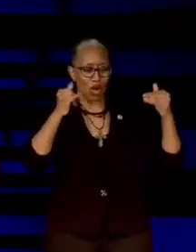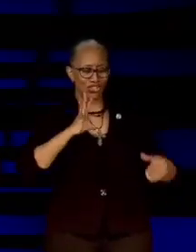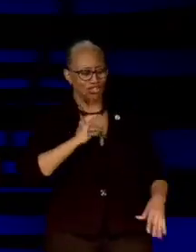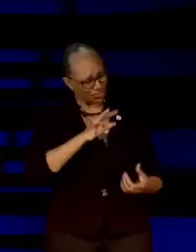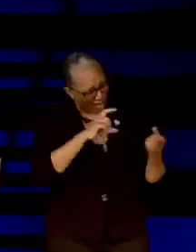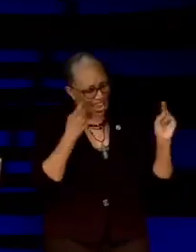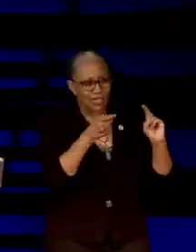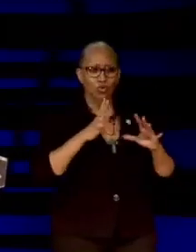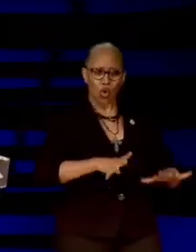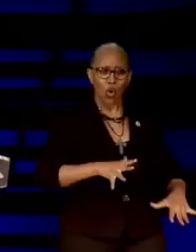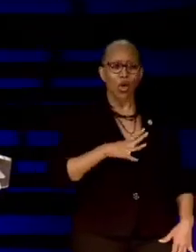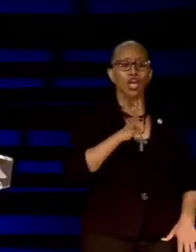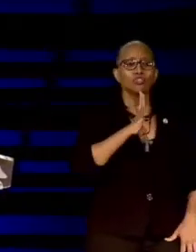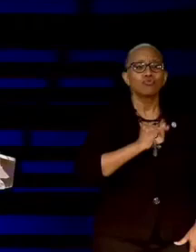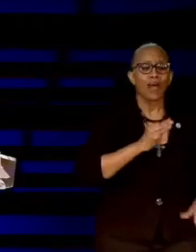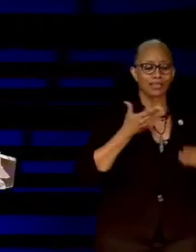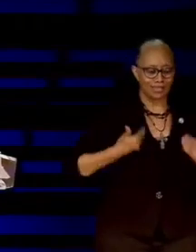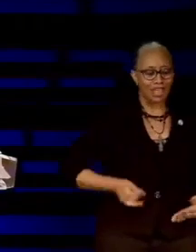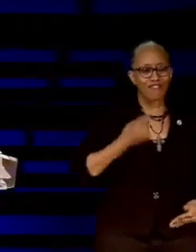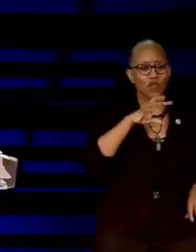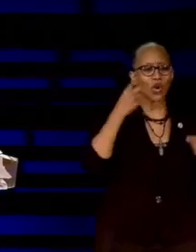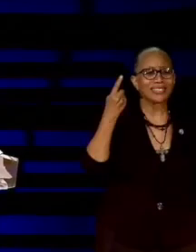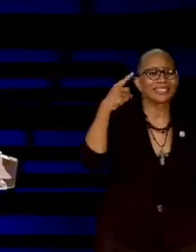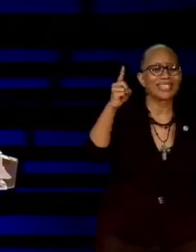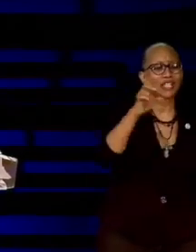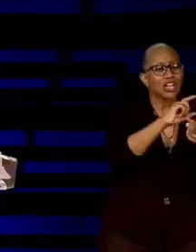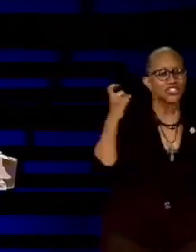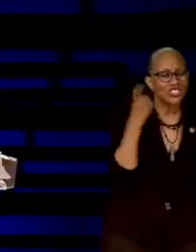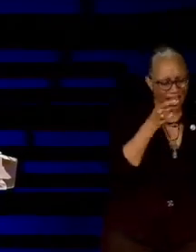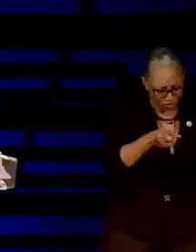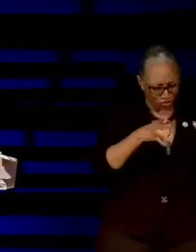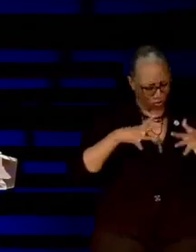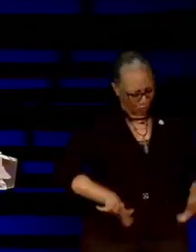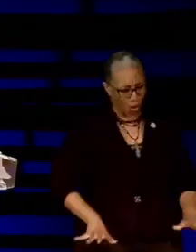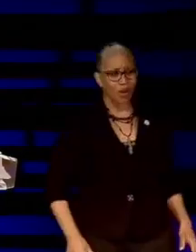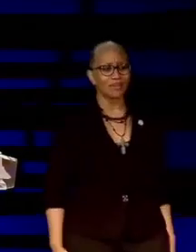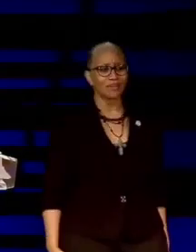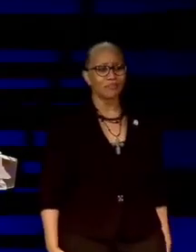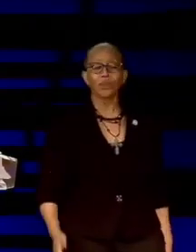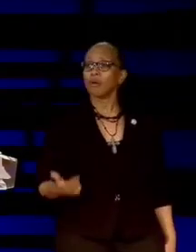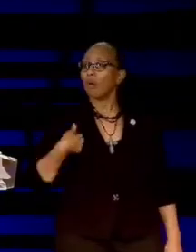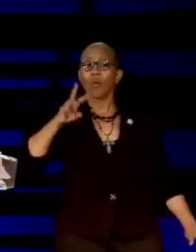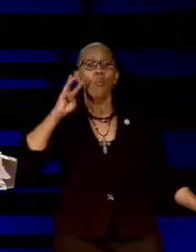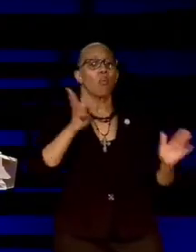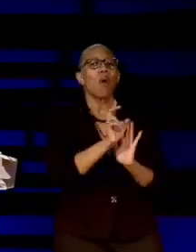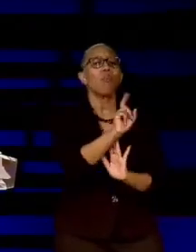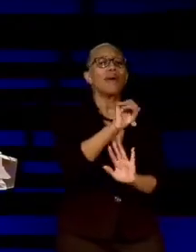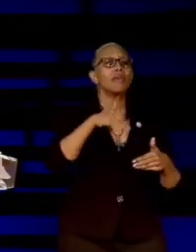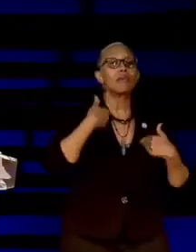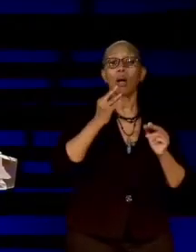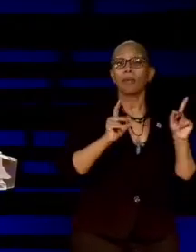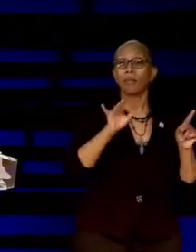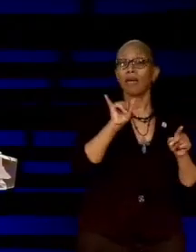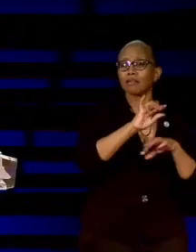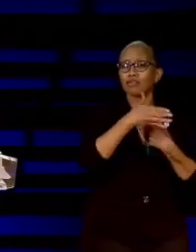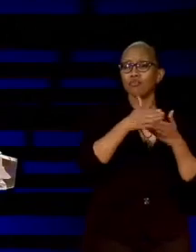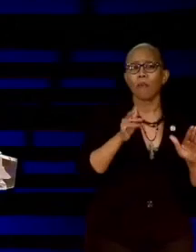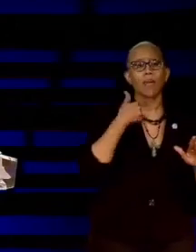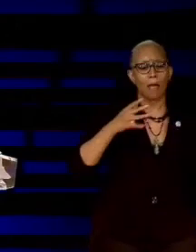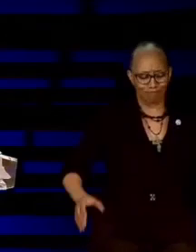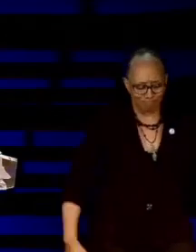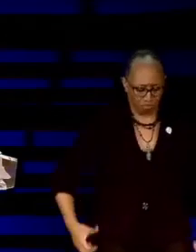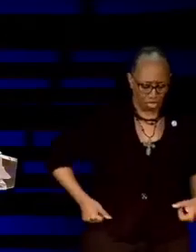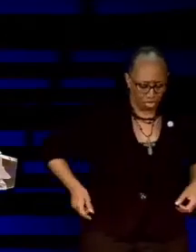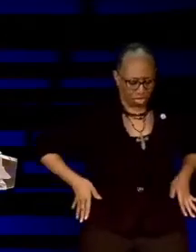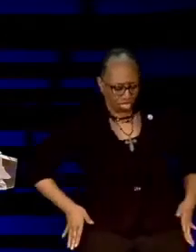up, they called it dress for success. Change your wardrobe. I wish I had some young people in here that I could say, pull up